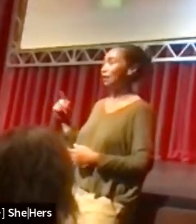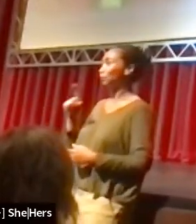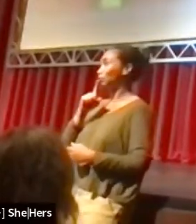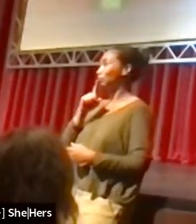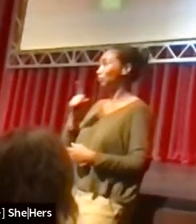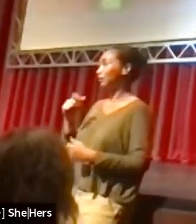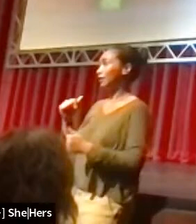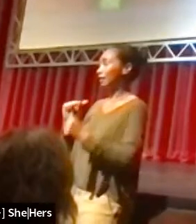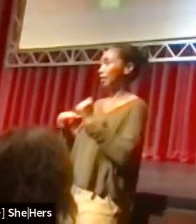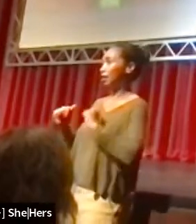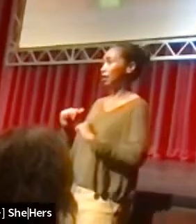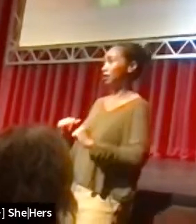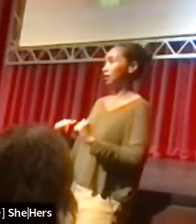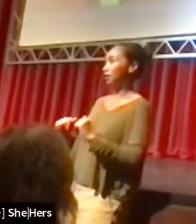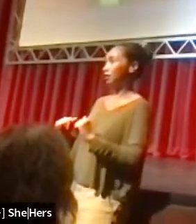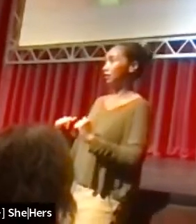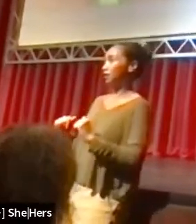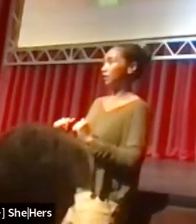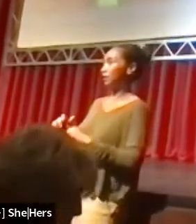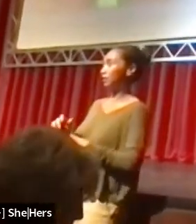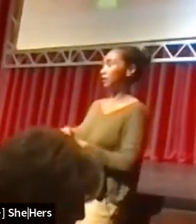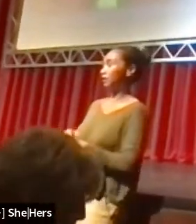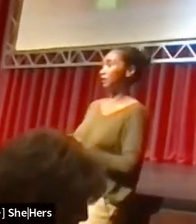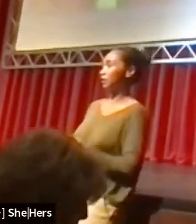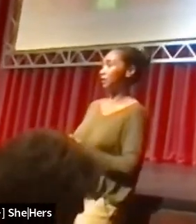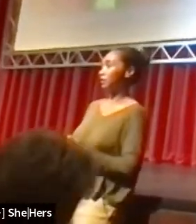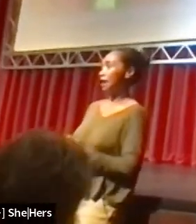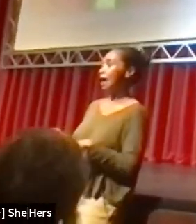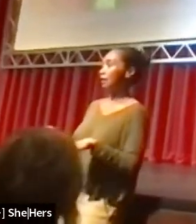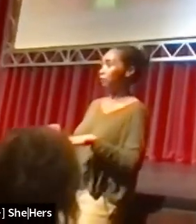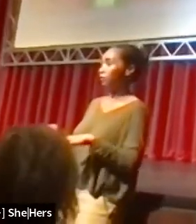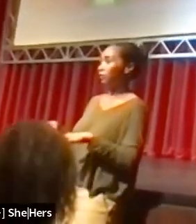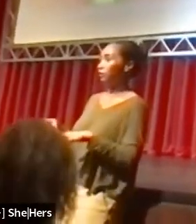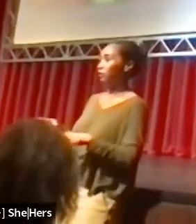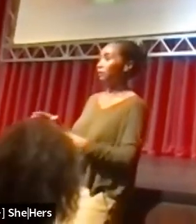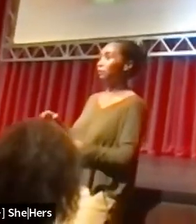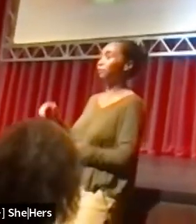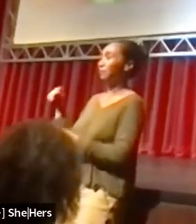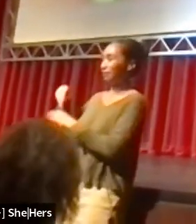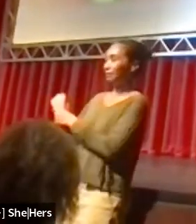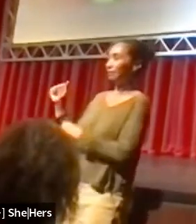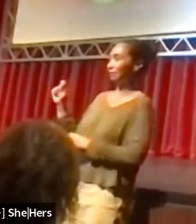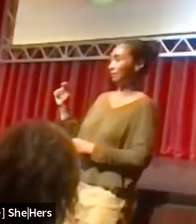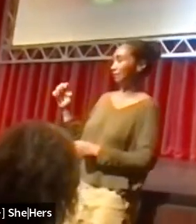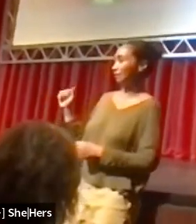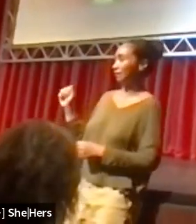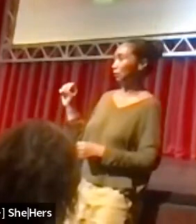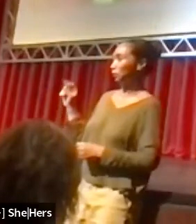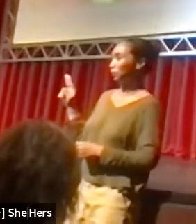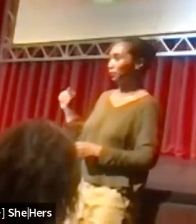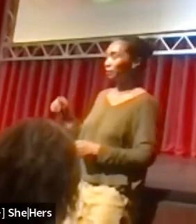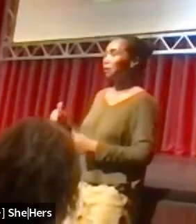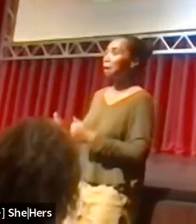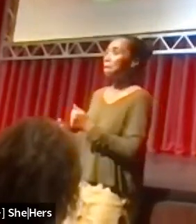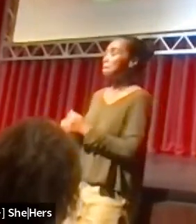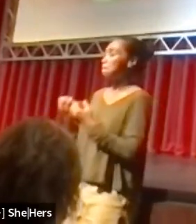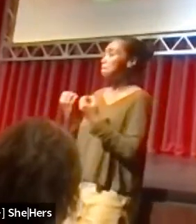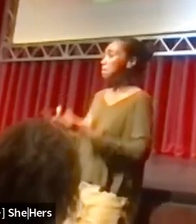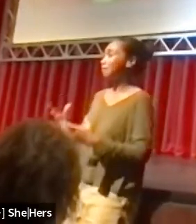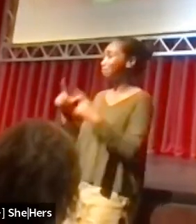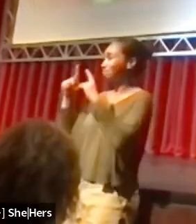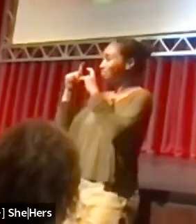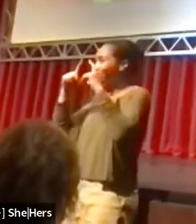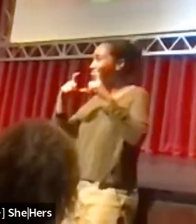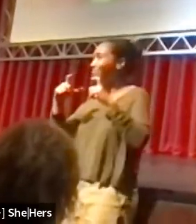very active in activist scene in Aotearoa. Many of our iconic shops from